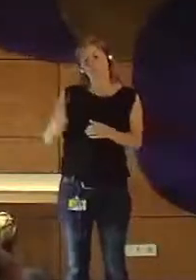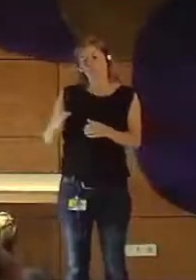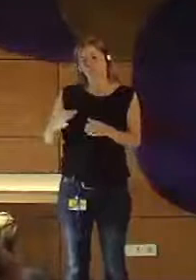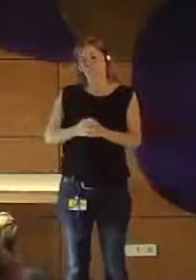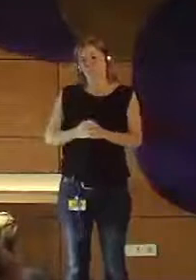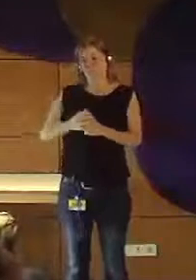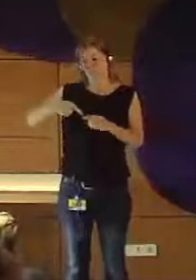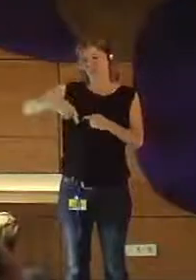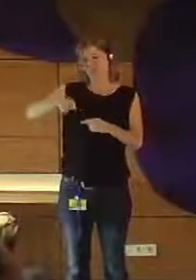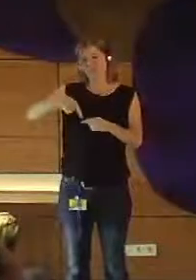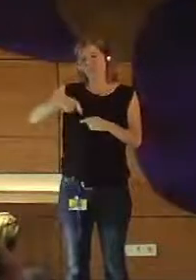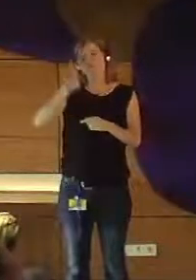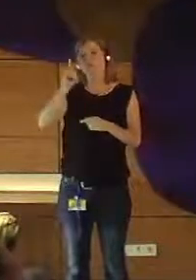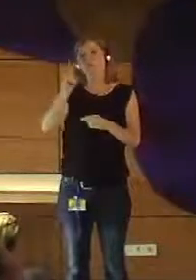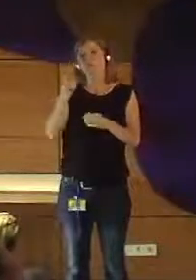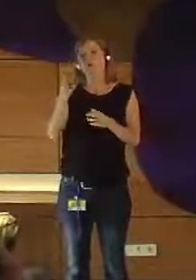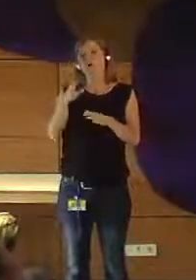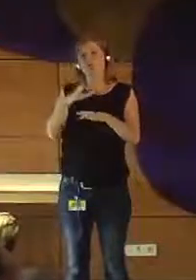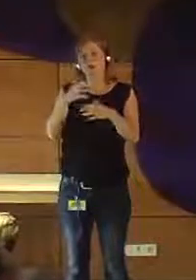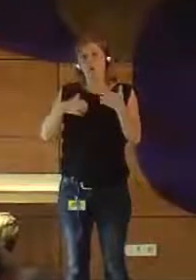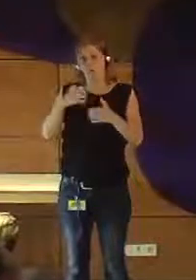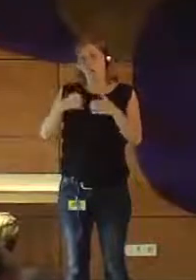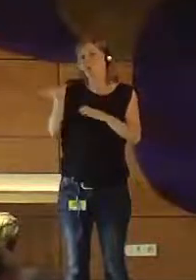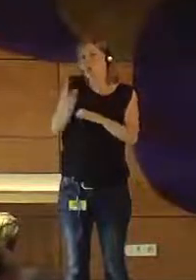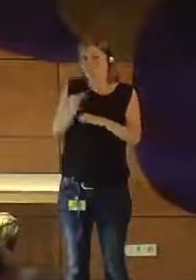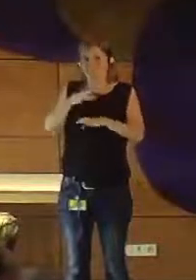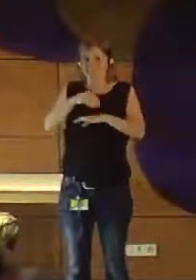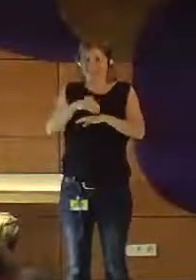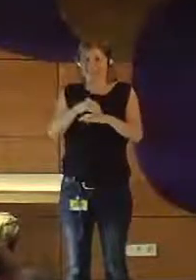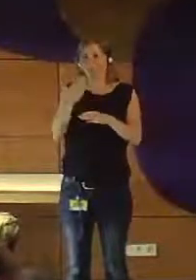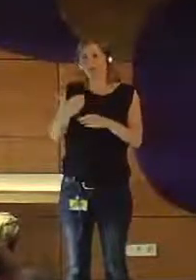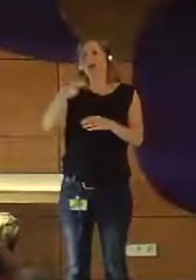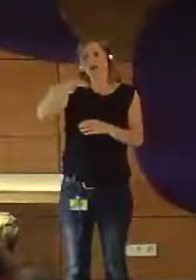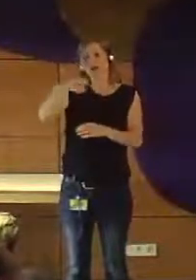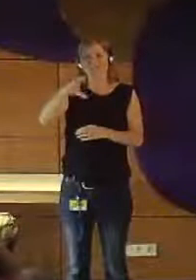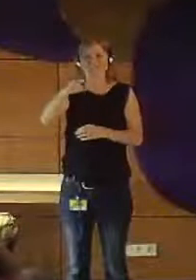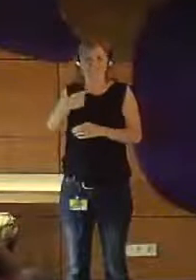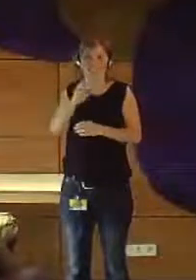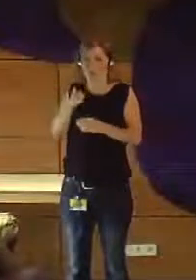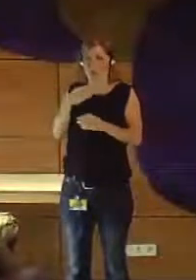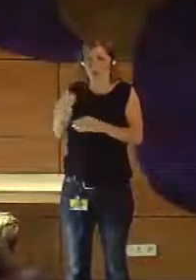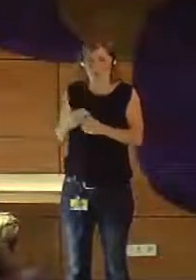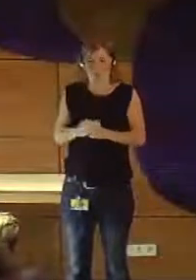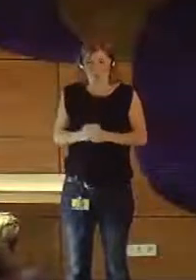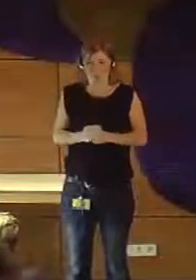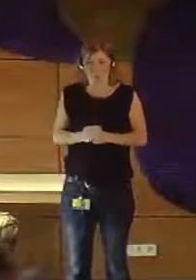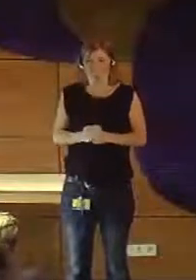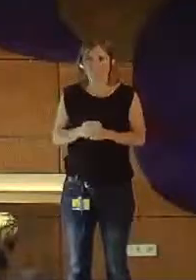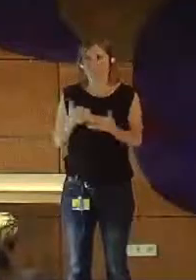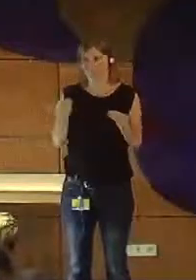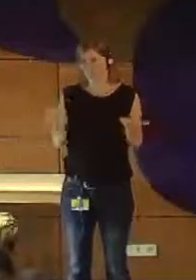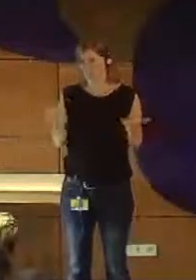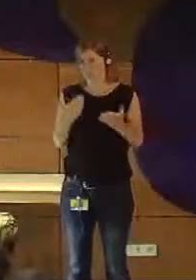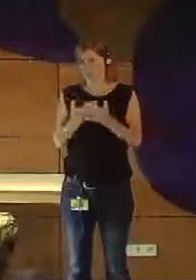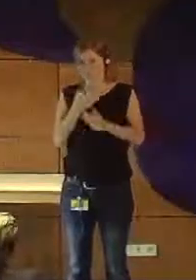demnächst eine Hormonersatztherapie, dabei soll ihm dann auch dieses HCG gegeben werden. Und da mal meine Frage, ist da